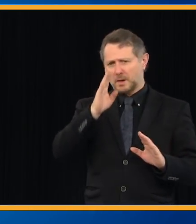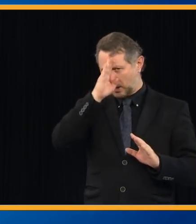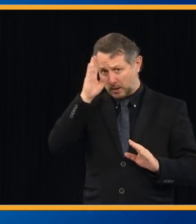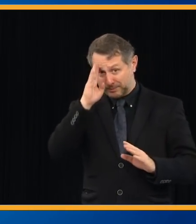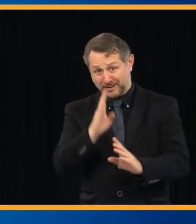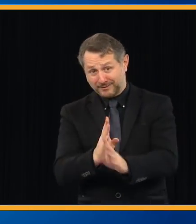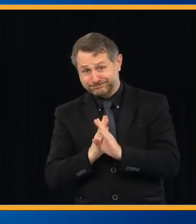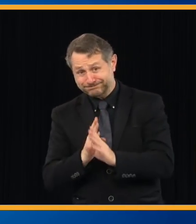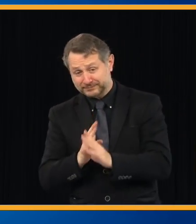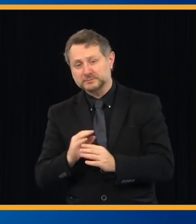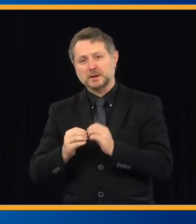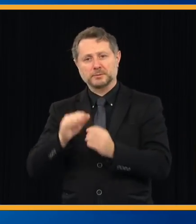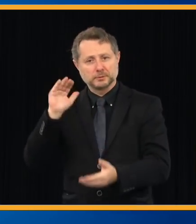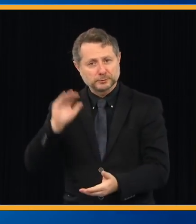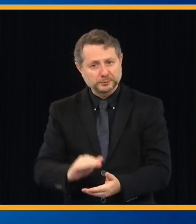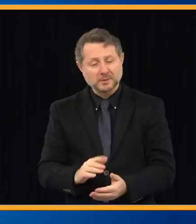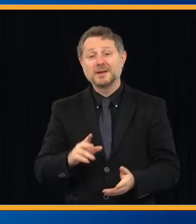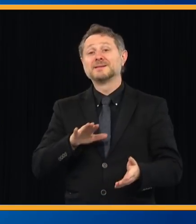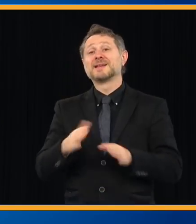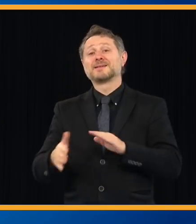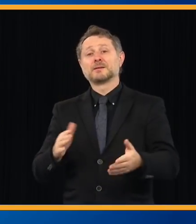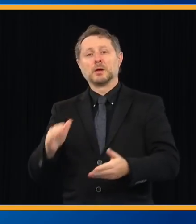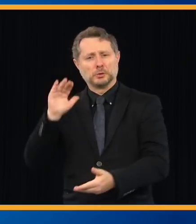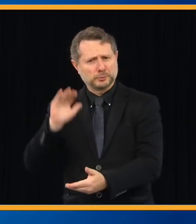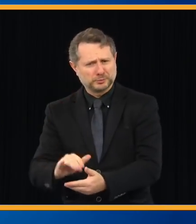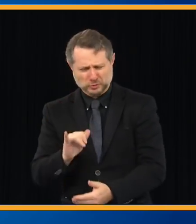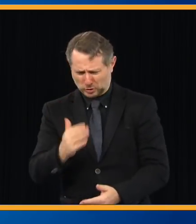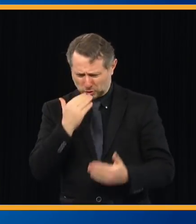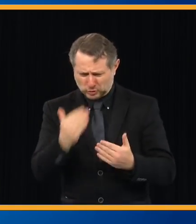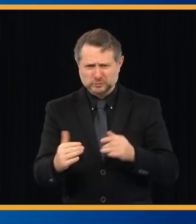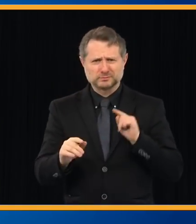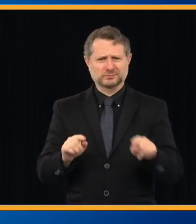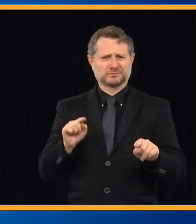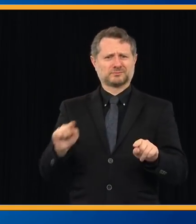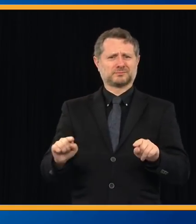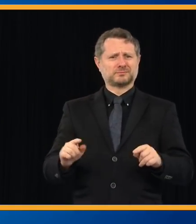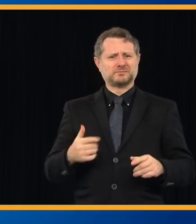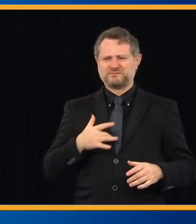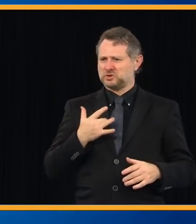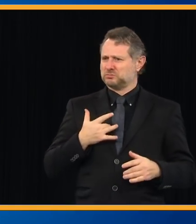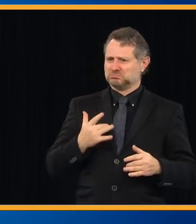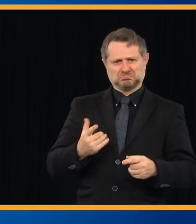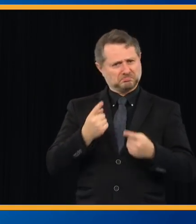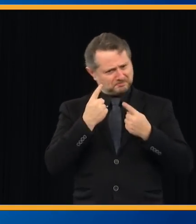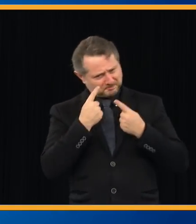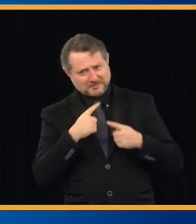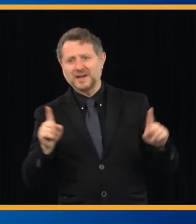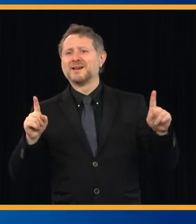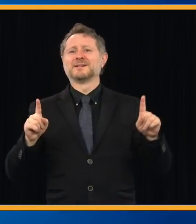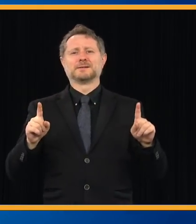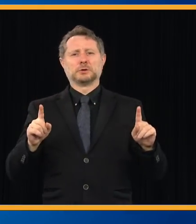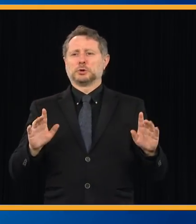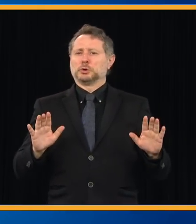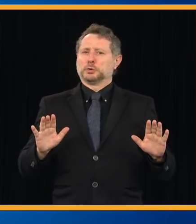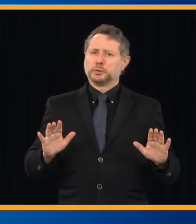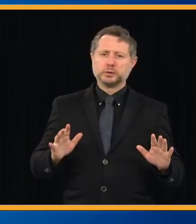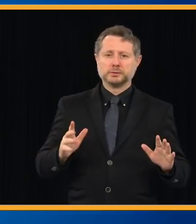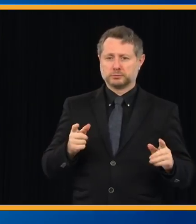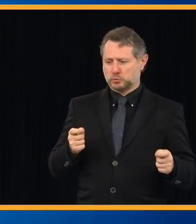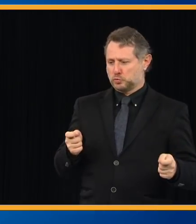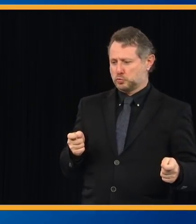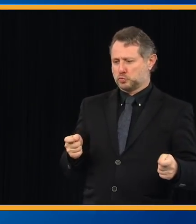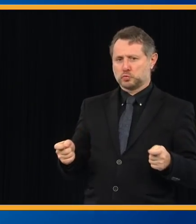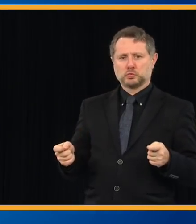coming down. So that's all good news. And I feel that we are, for the first time in this engagement, we're actually ahead